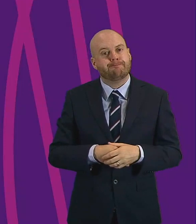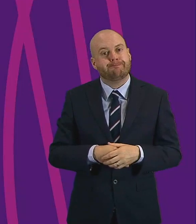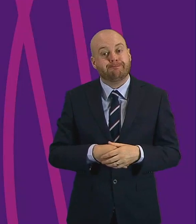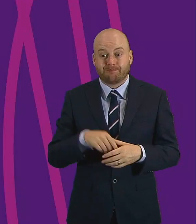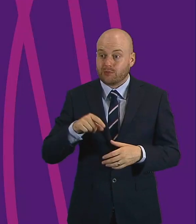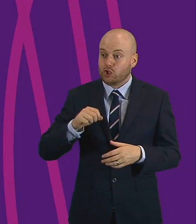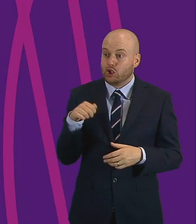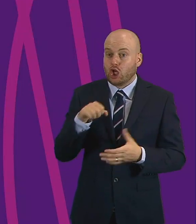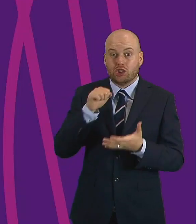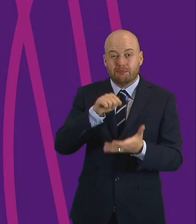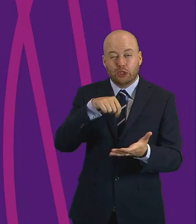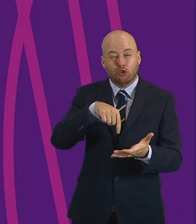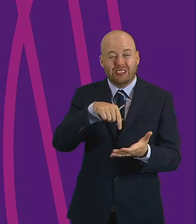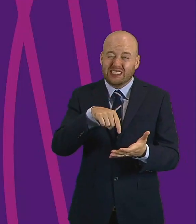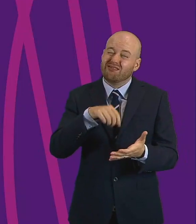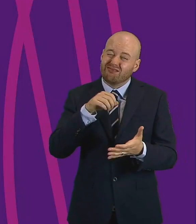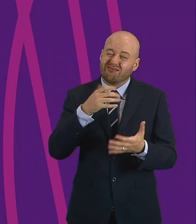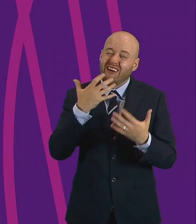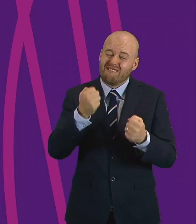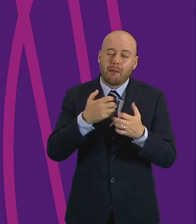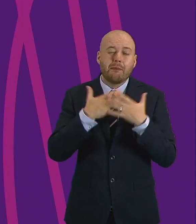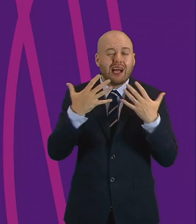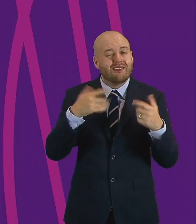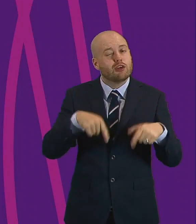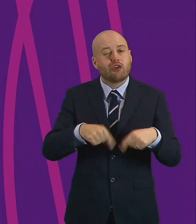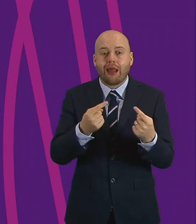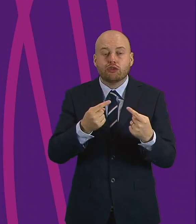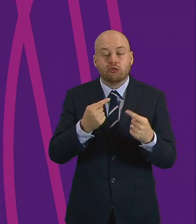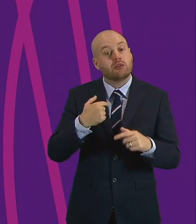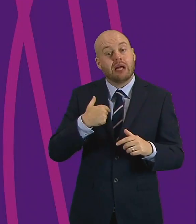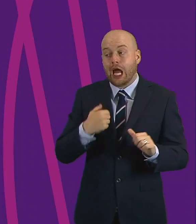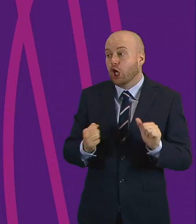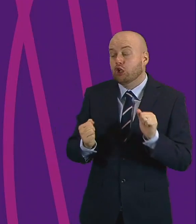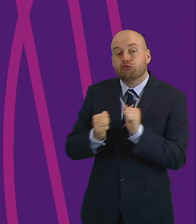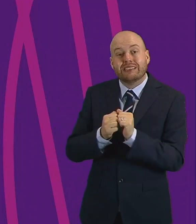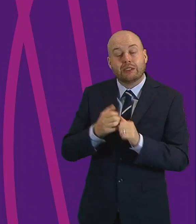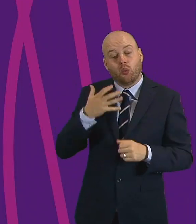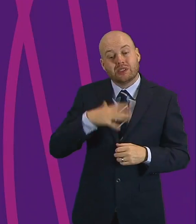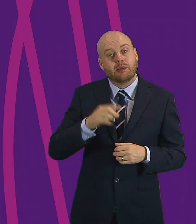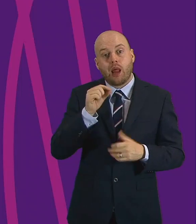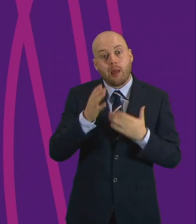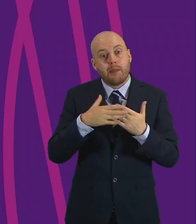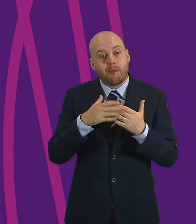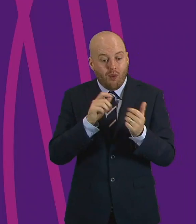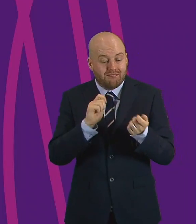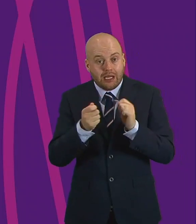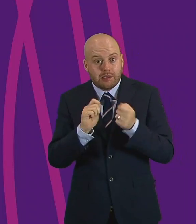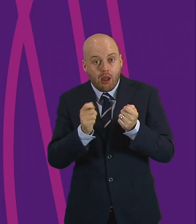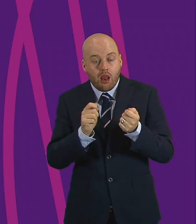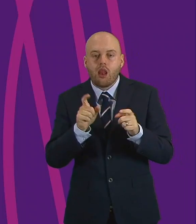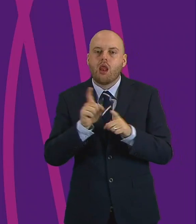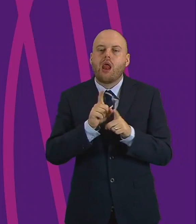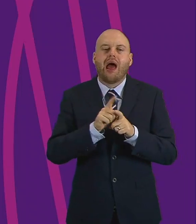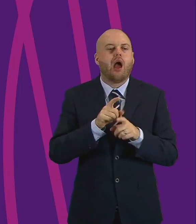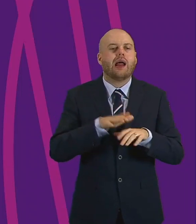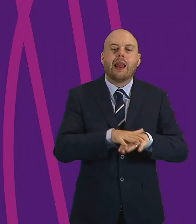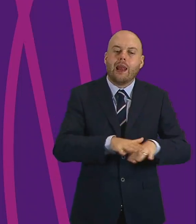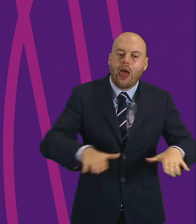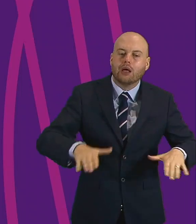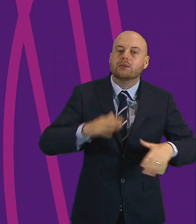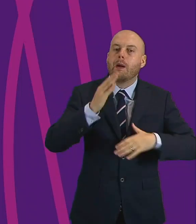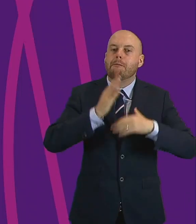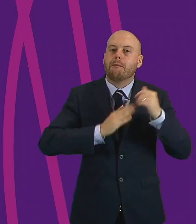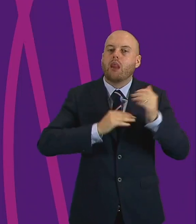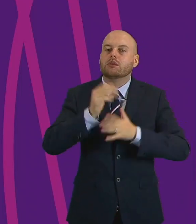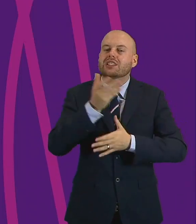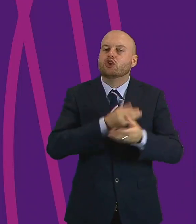I absolutely agree that flexibility is required now. We know that income from land and building transaction tax is likely to fall. We